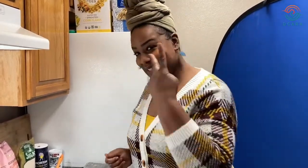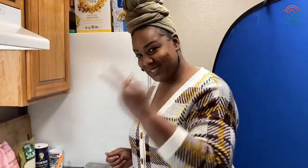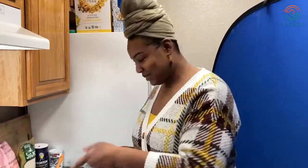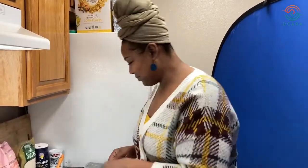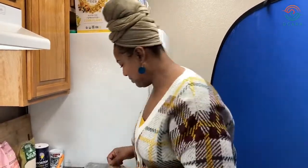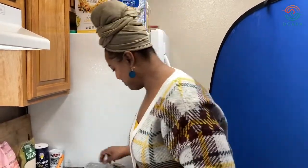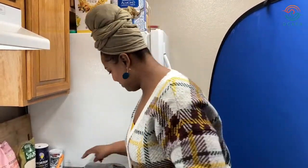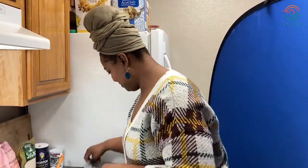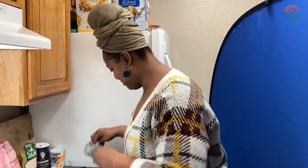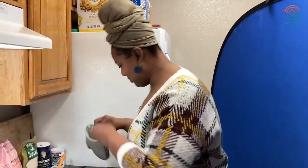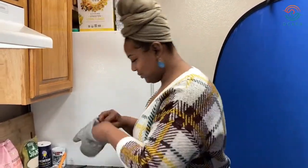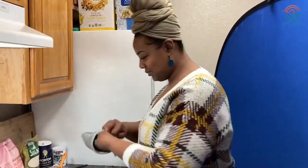between.